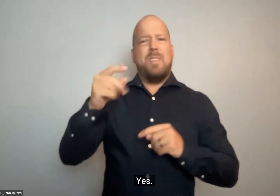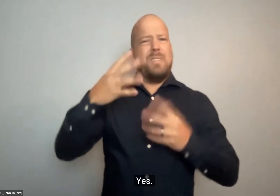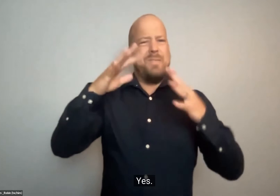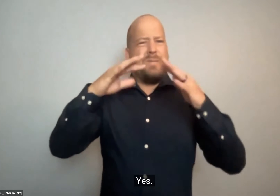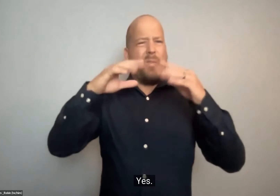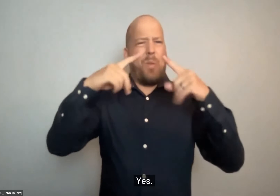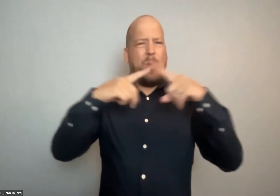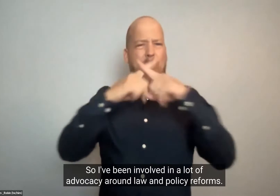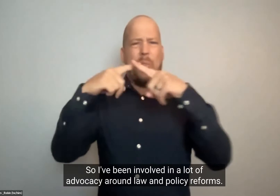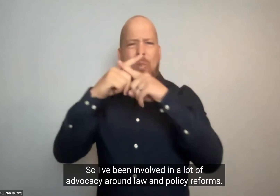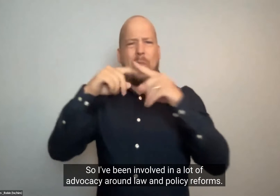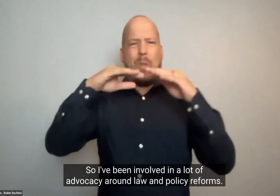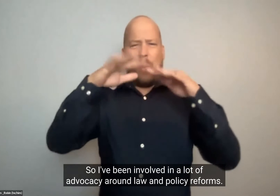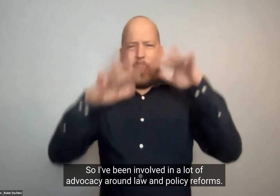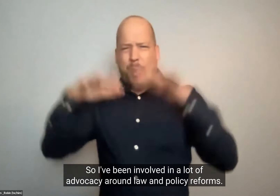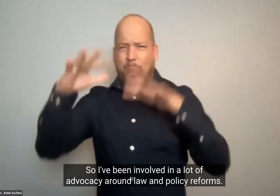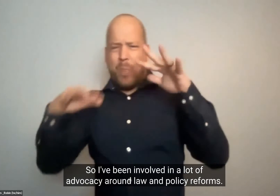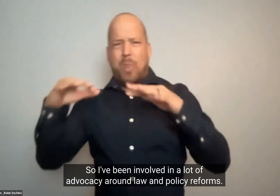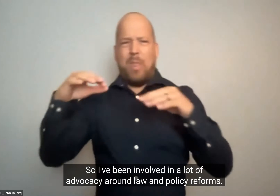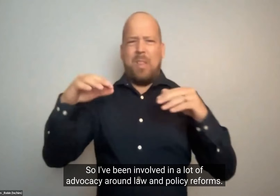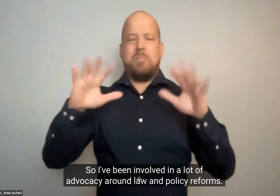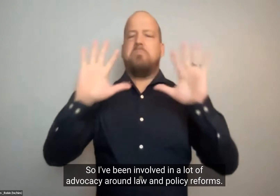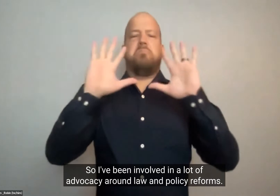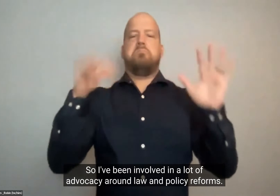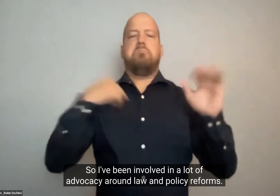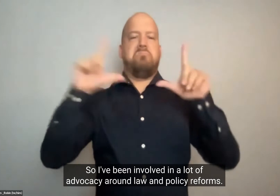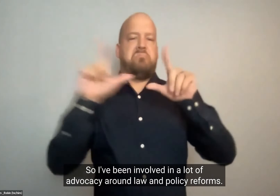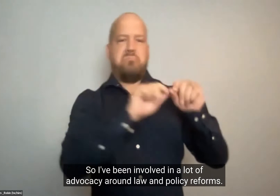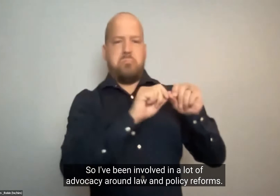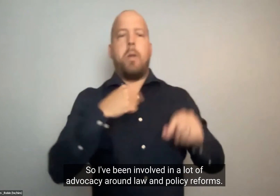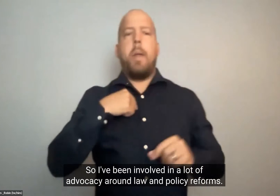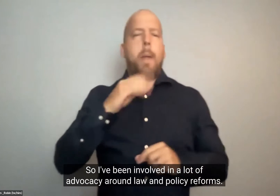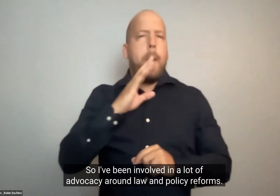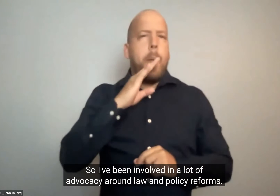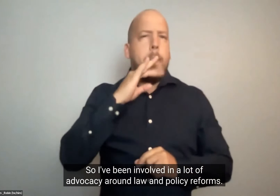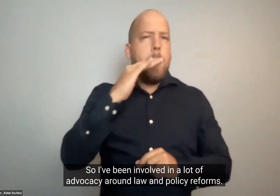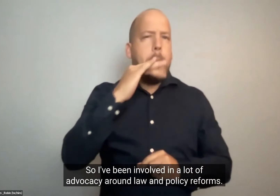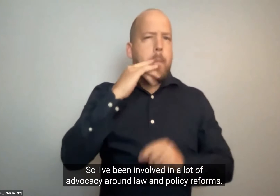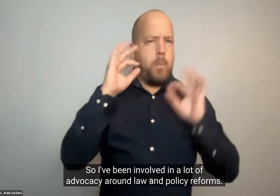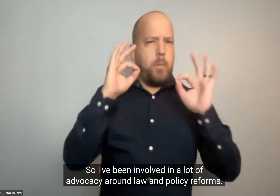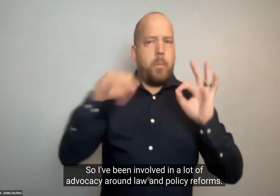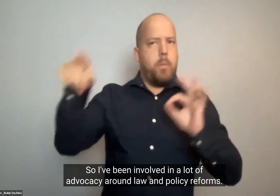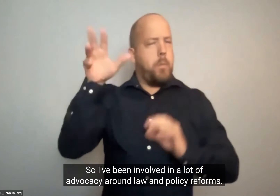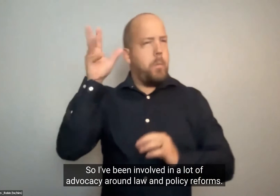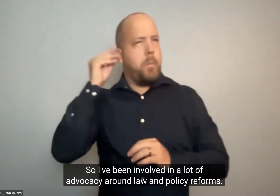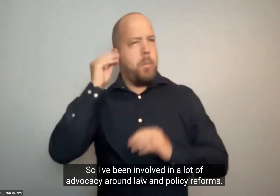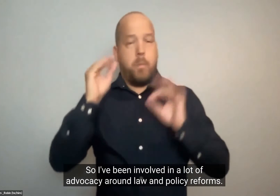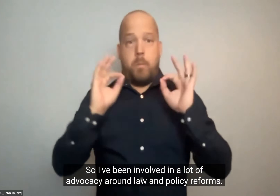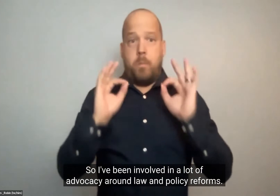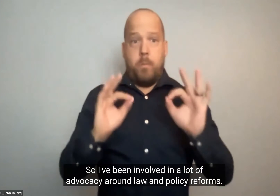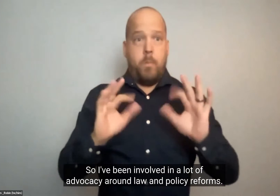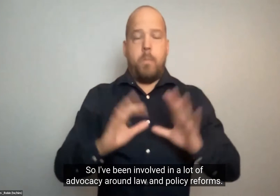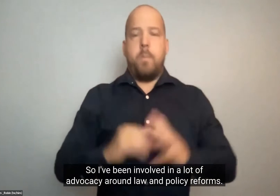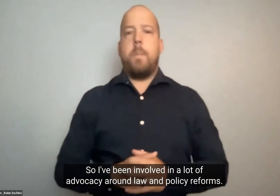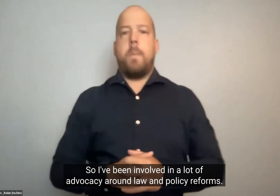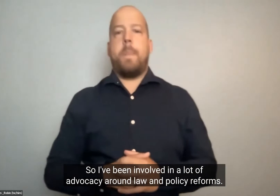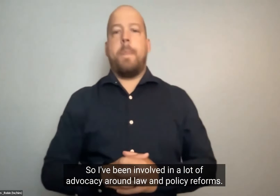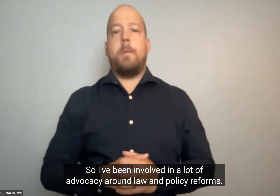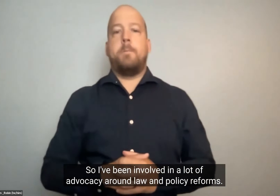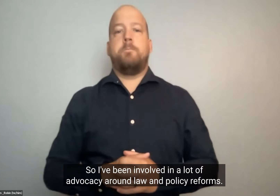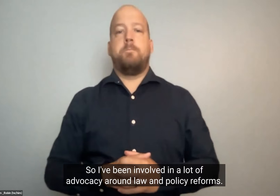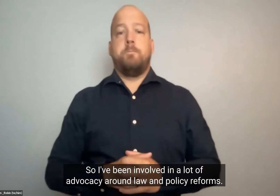Yes. So I've been involved in a lot of advocacy around law